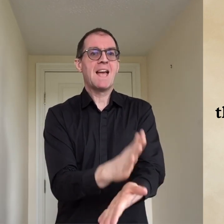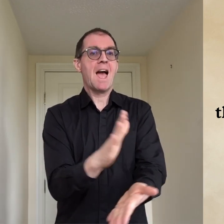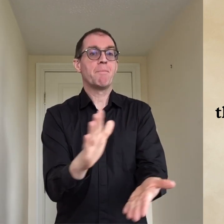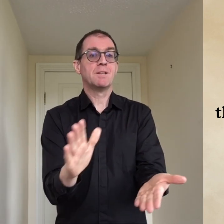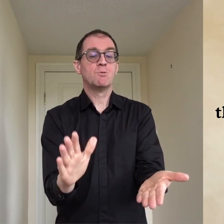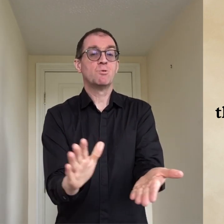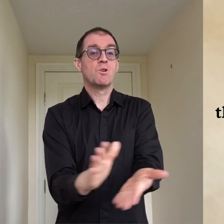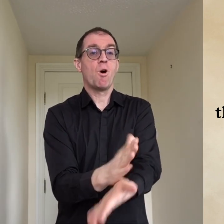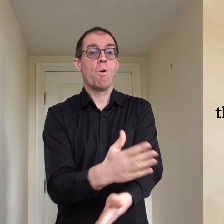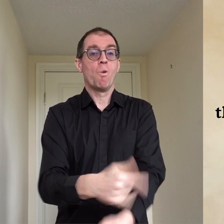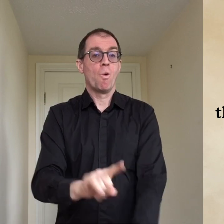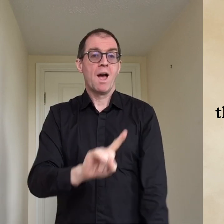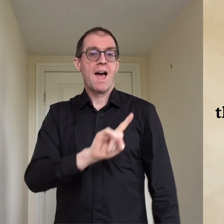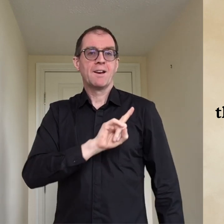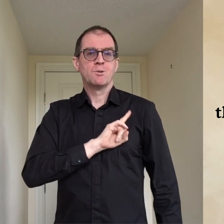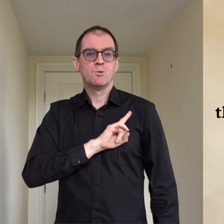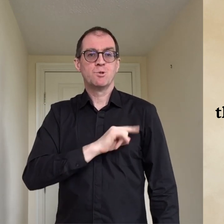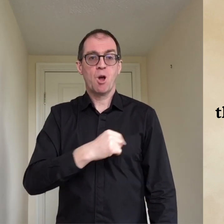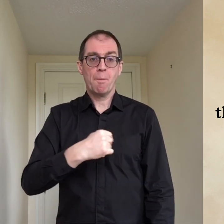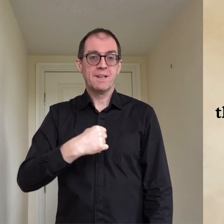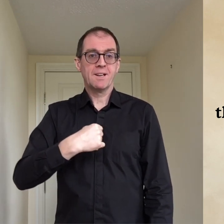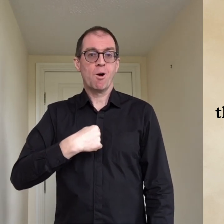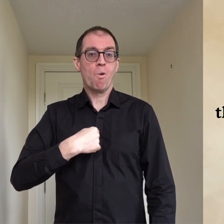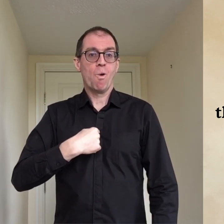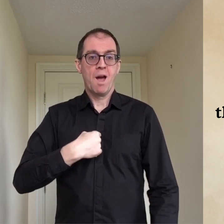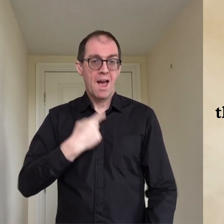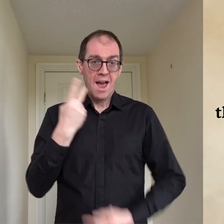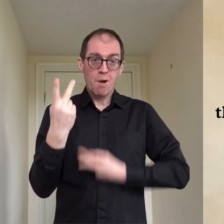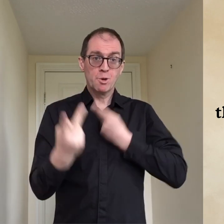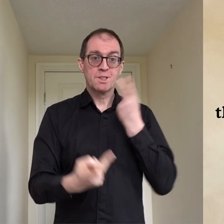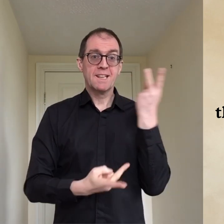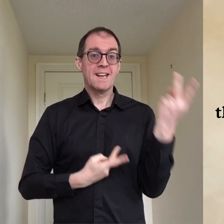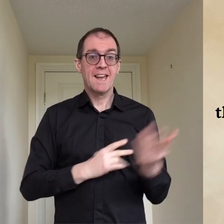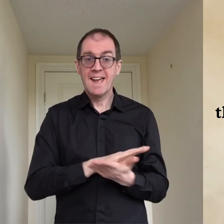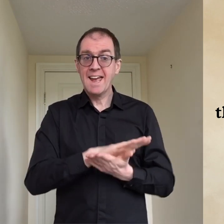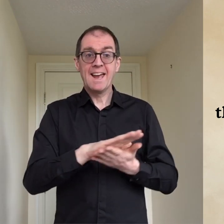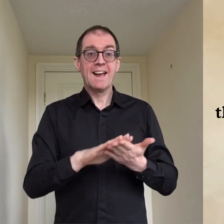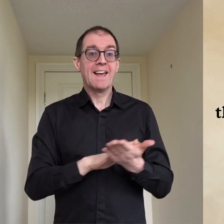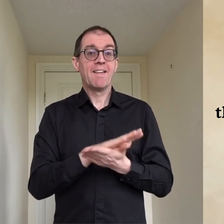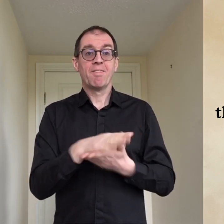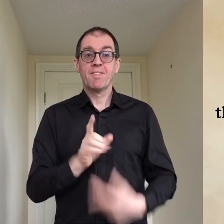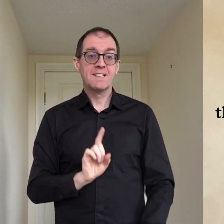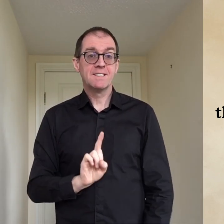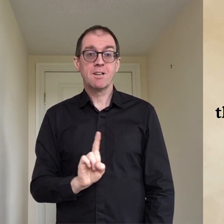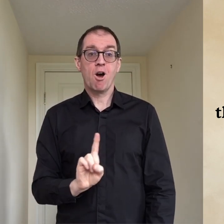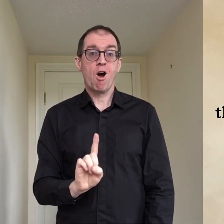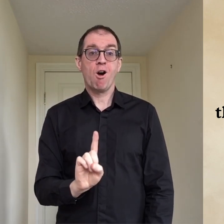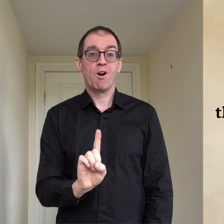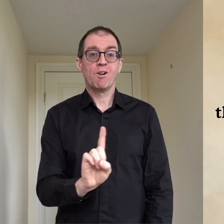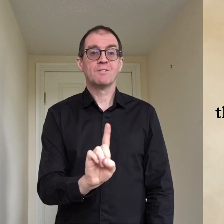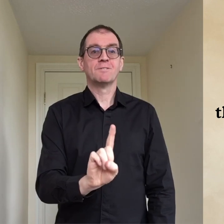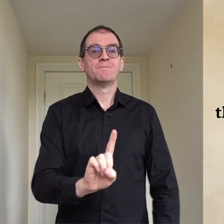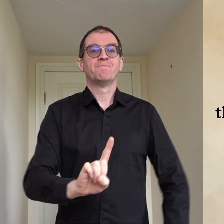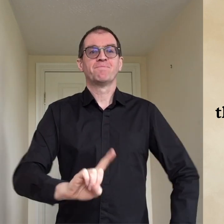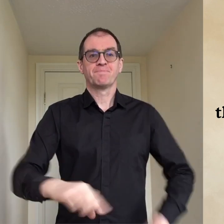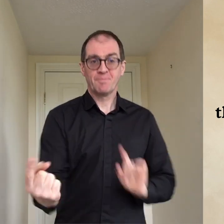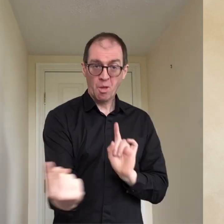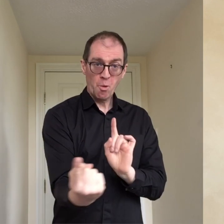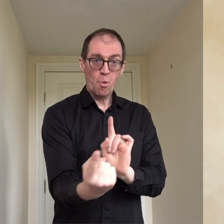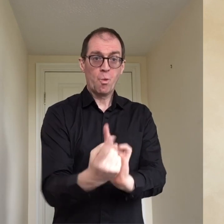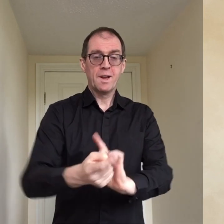They'll be happy to know that as you saw me go, I was singing this